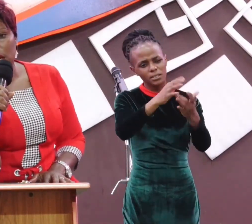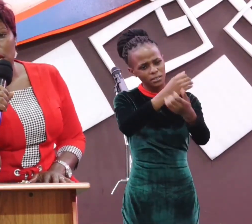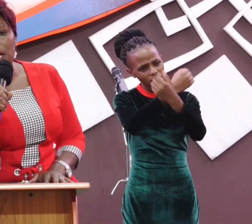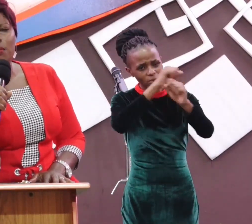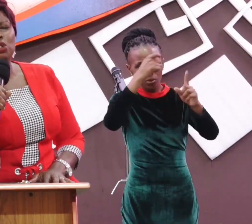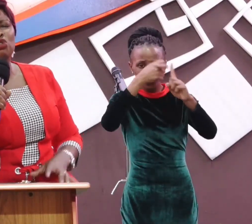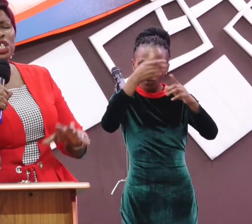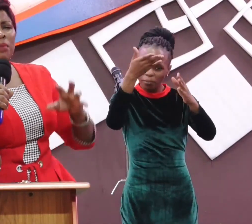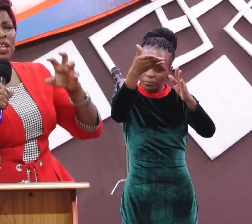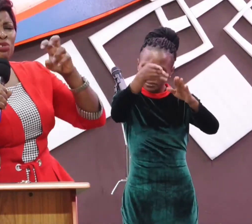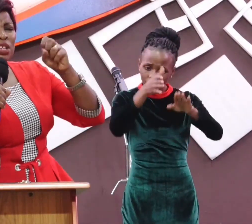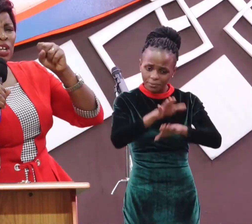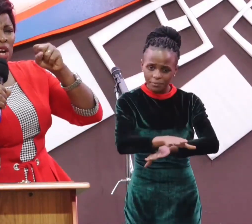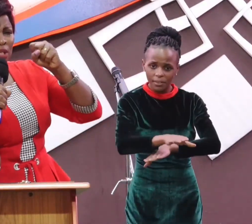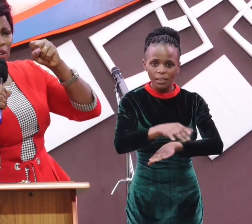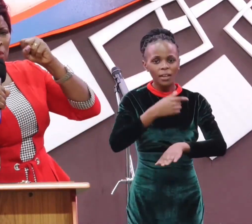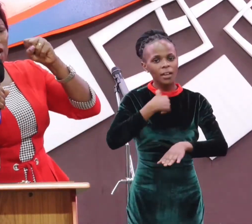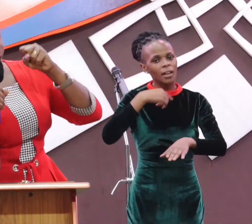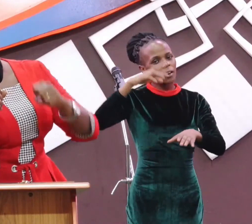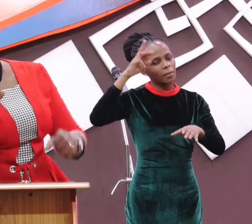it? And